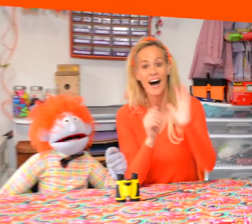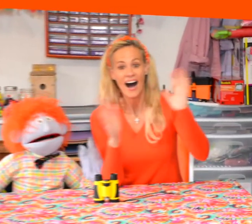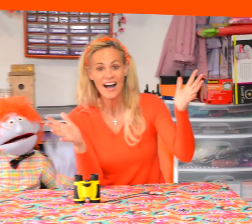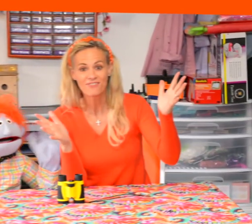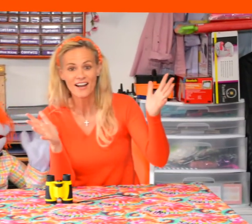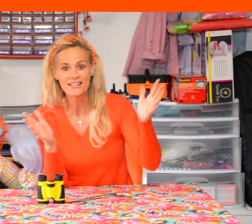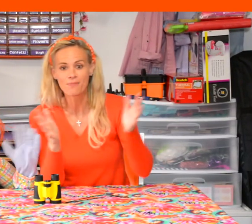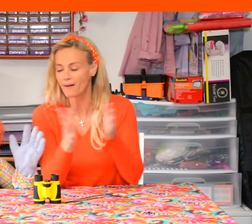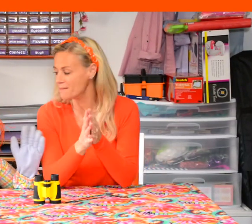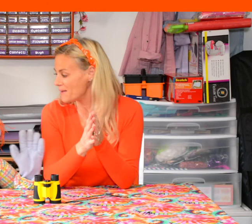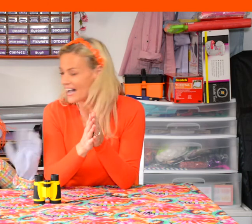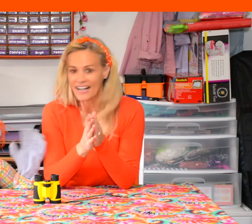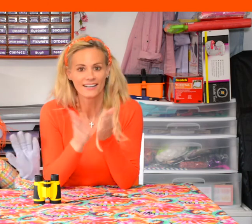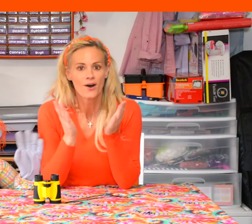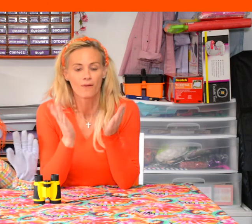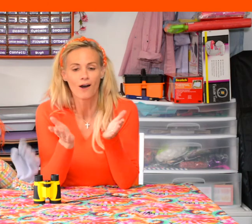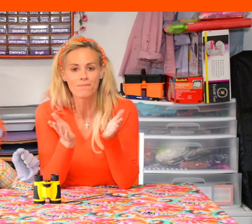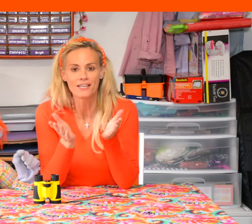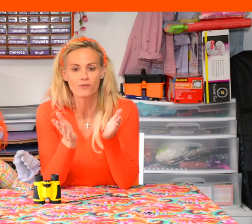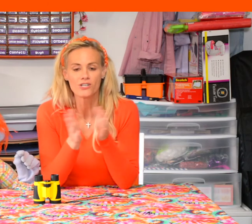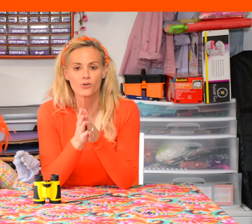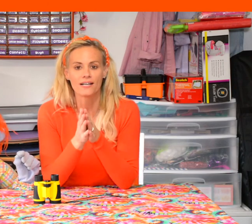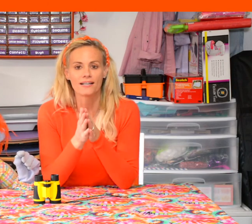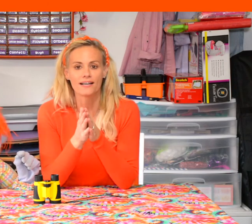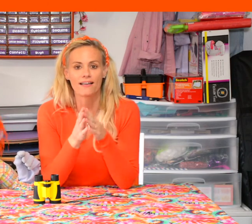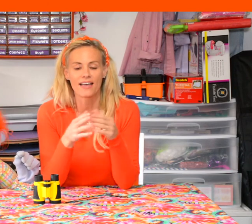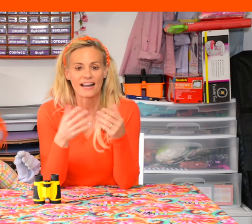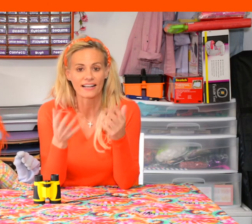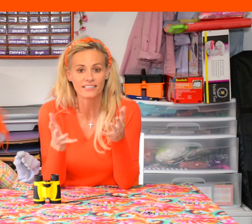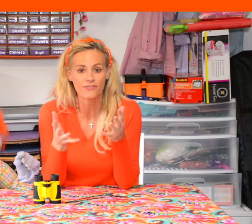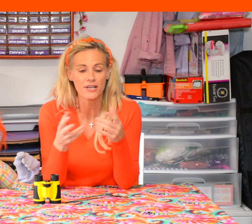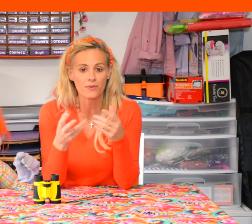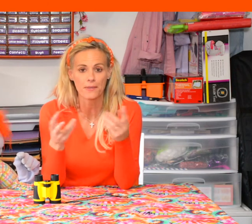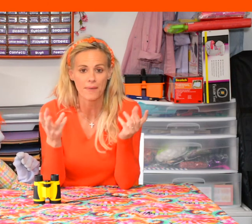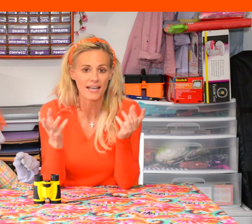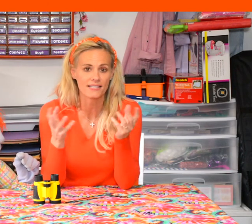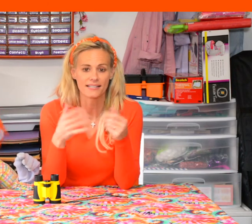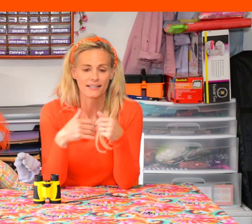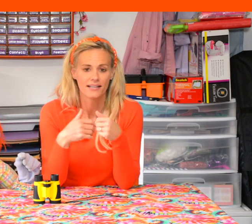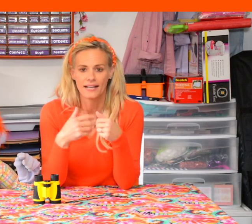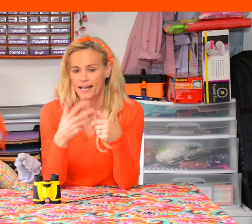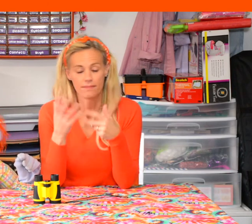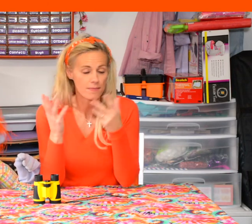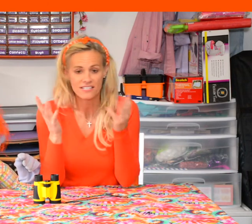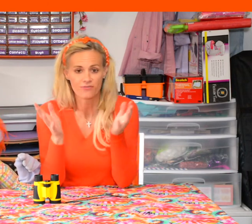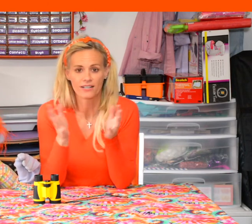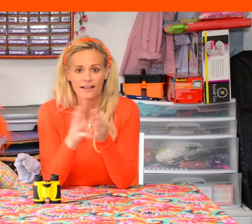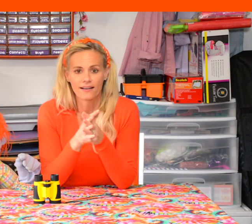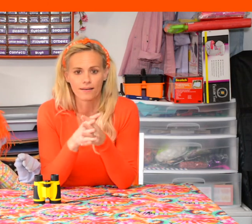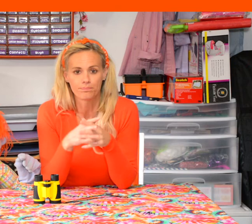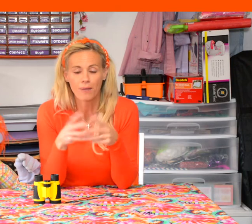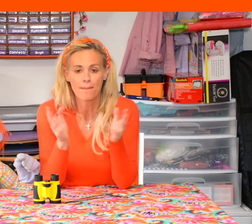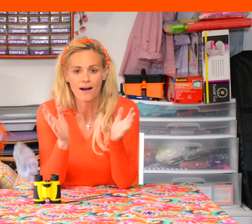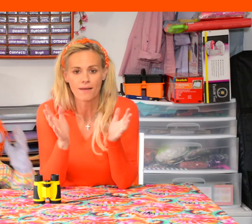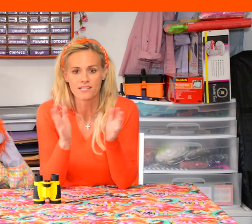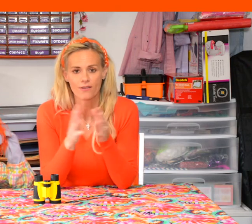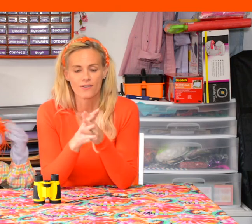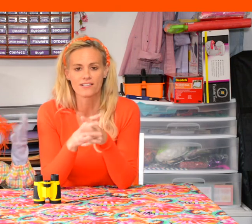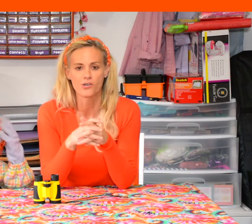Bye. Hi, friends. Welcome back. We hope that you enjoyed that activity with the paints and maybe different pom-poms and other things that you could